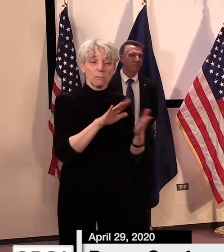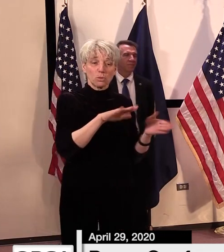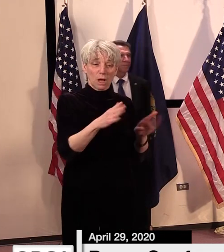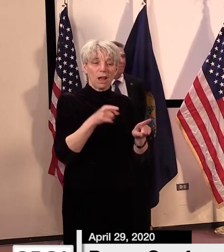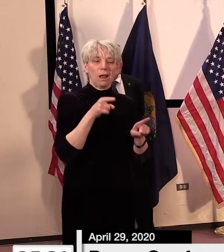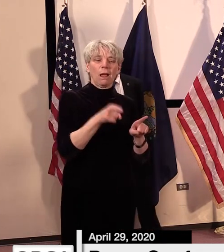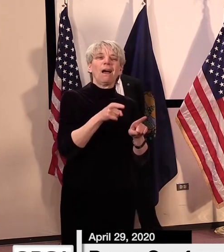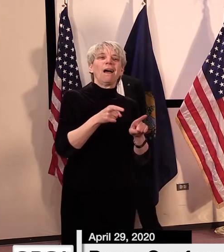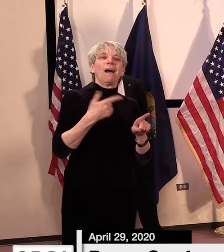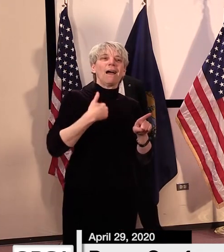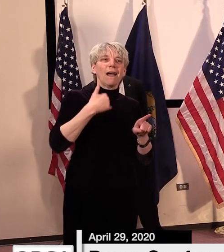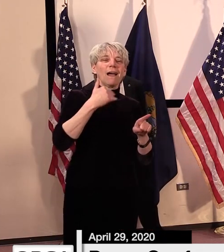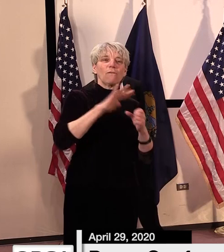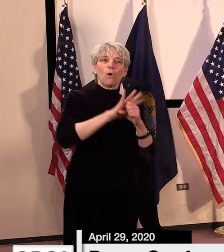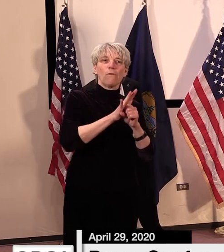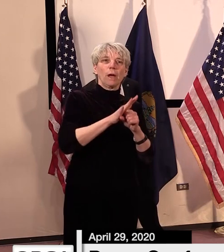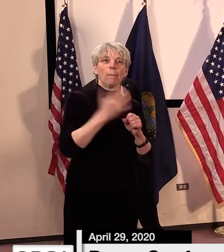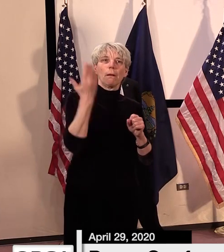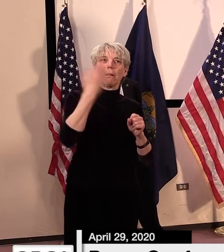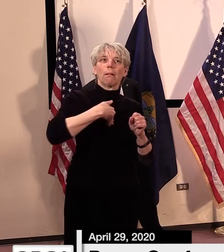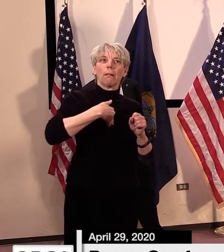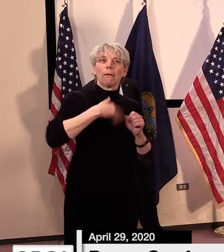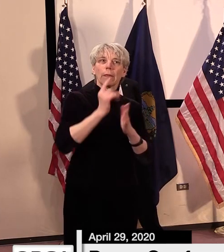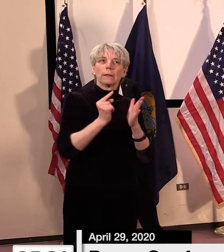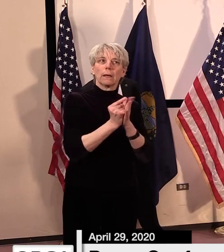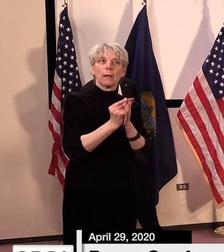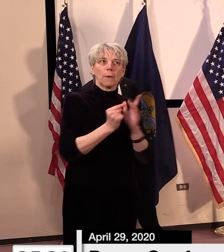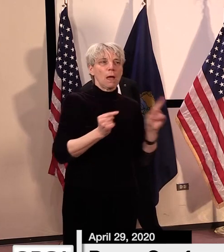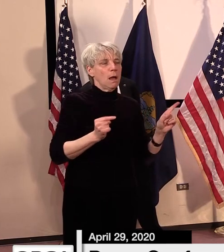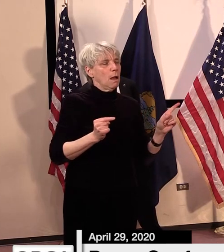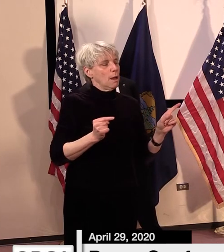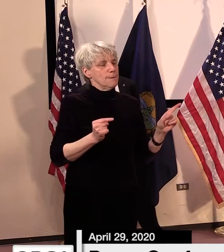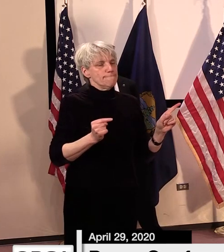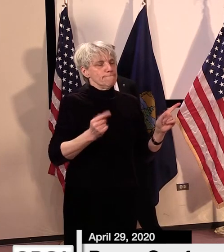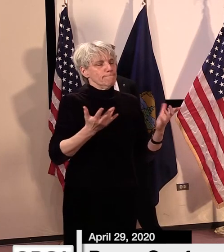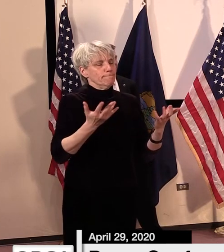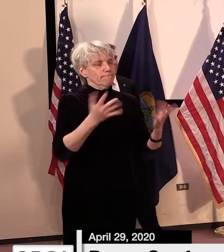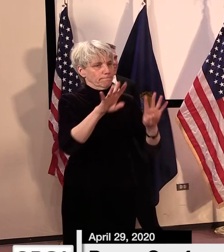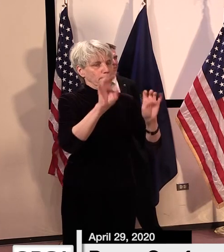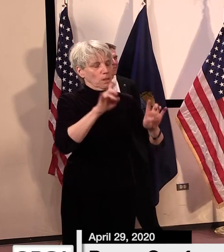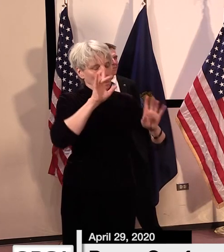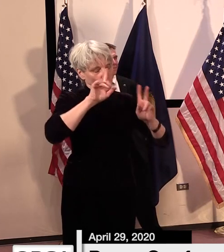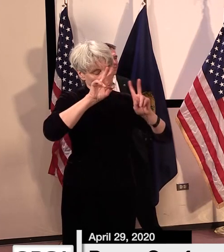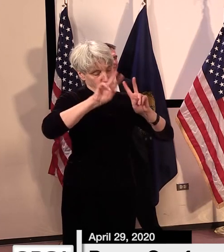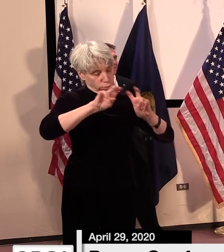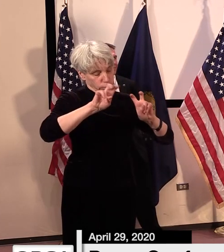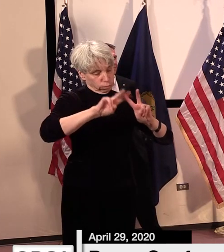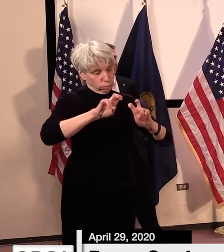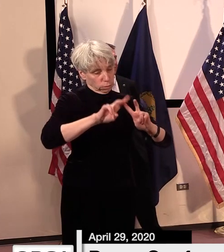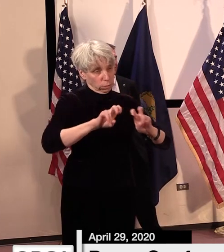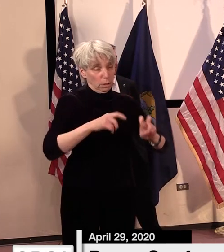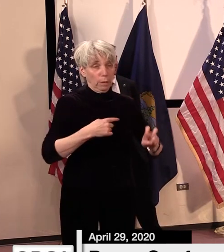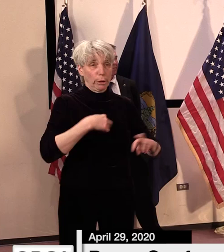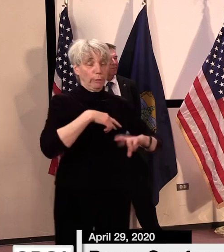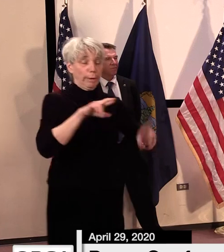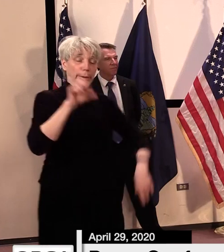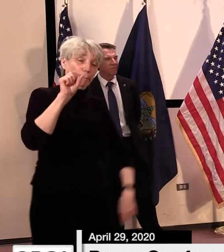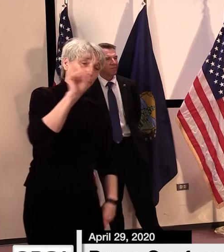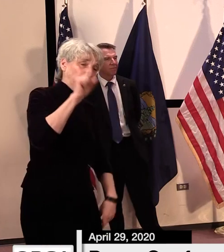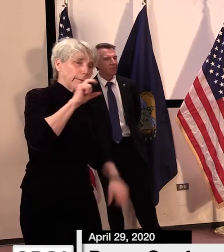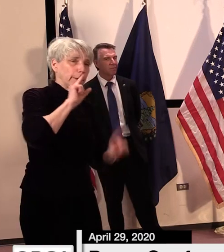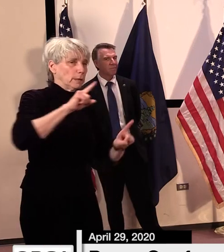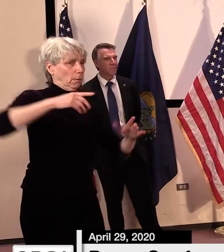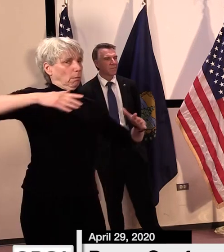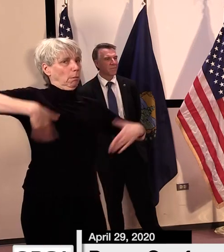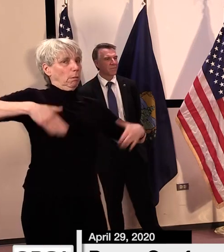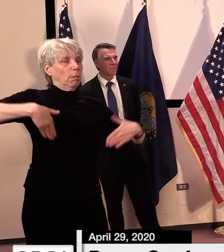Yeah, so that's going to take a lot more scrutiny and statistical analysis than would allow me to just give you an off-the-cuff answer right